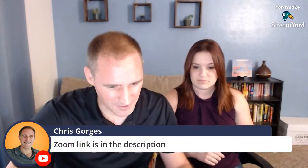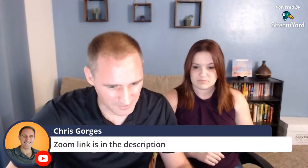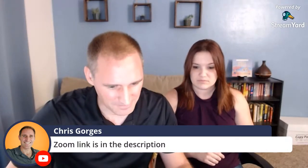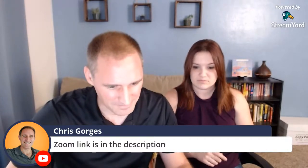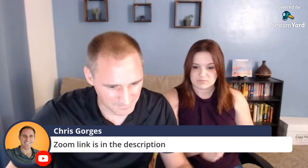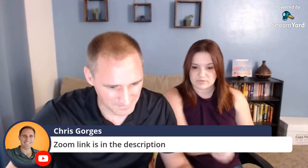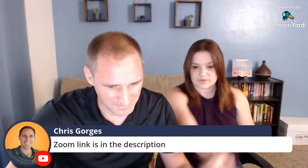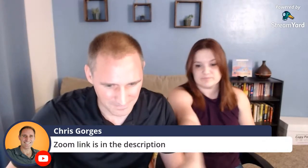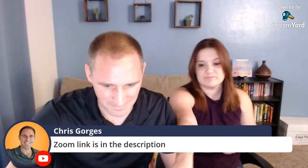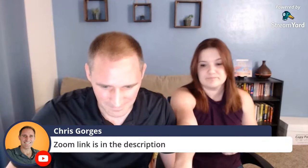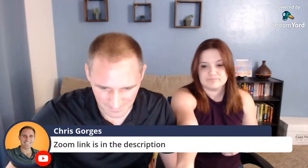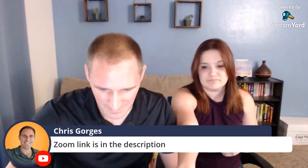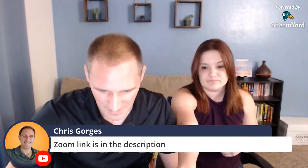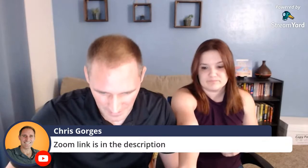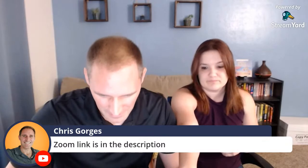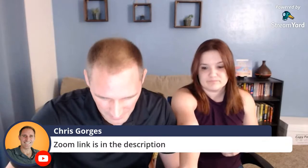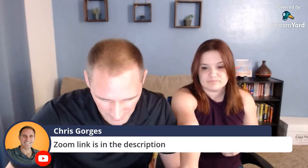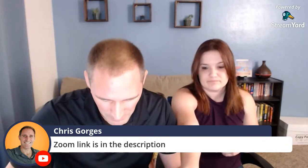right now.